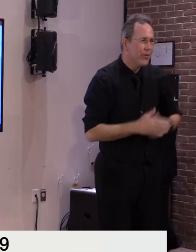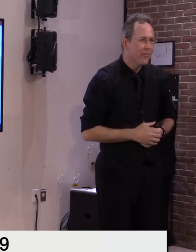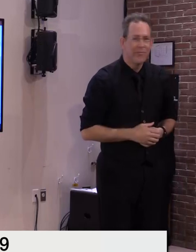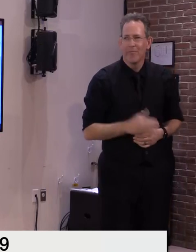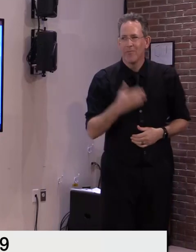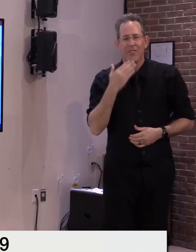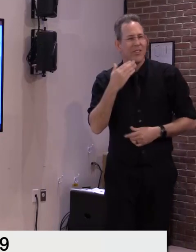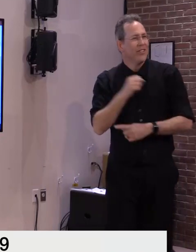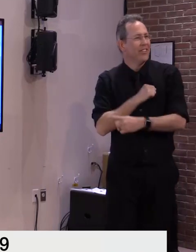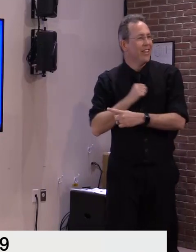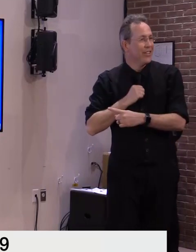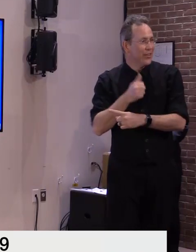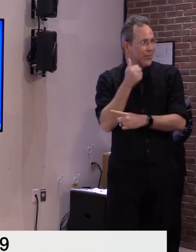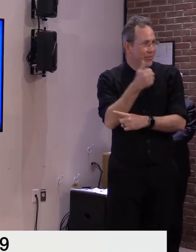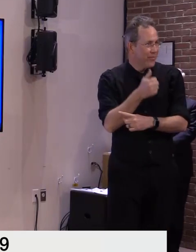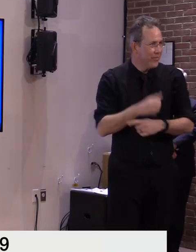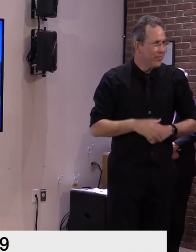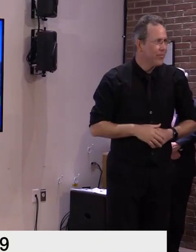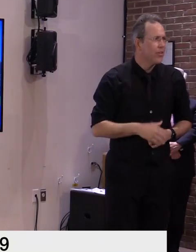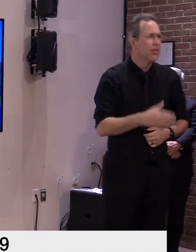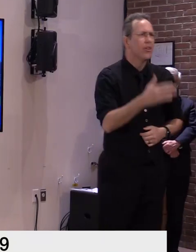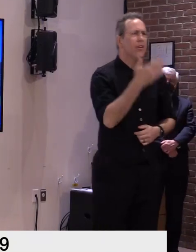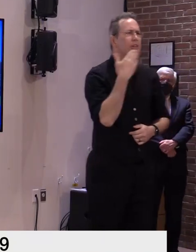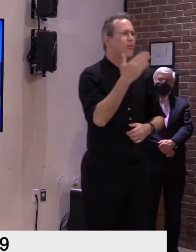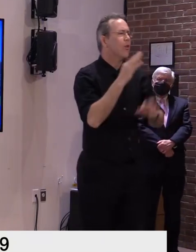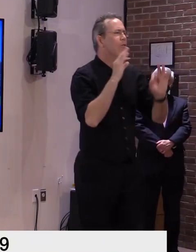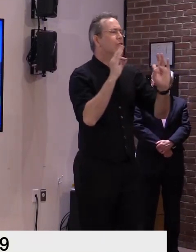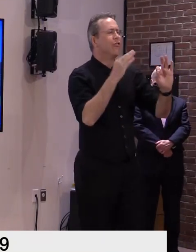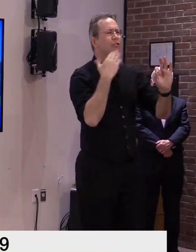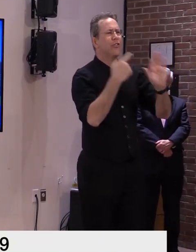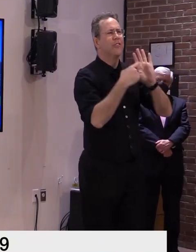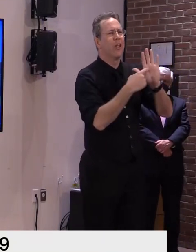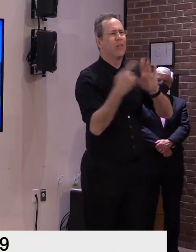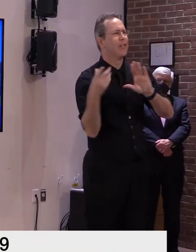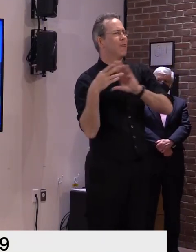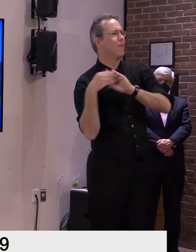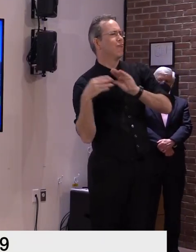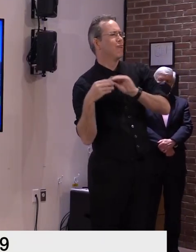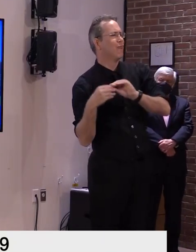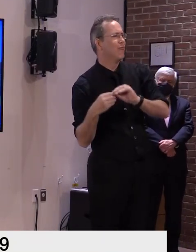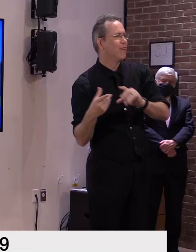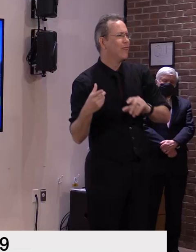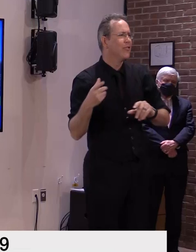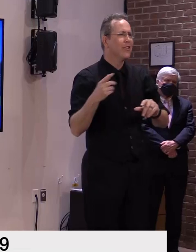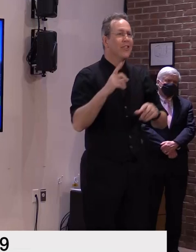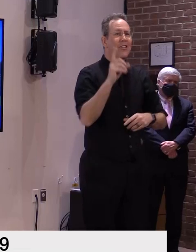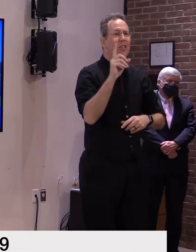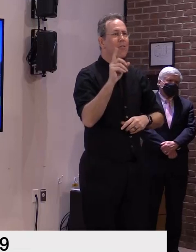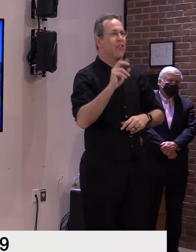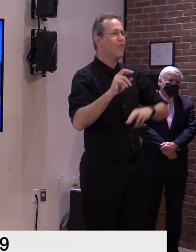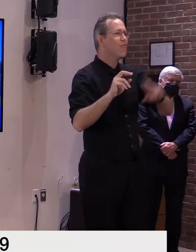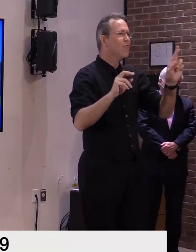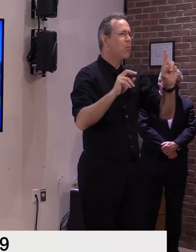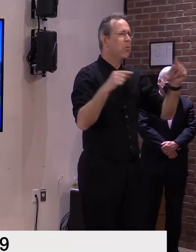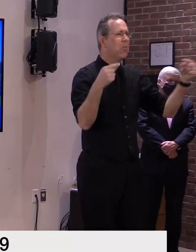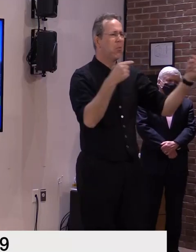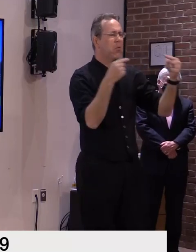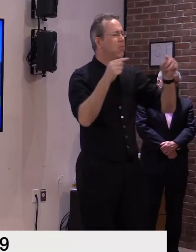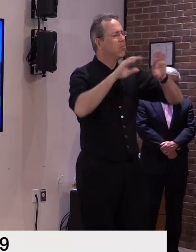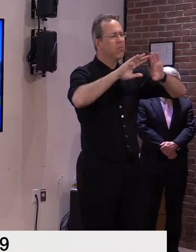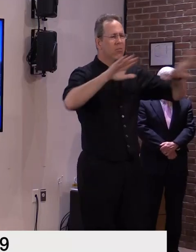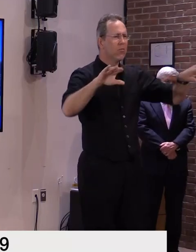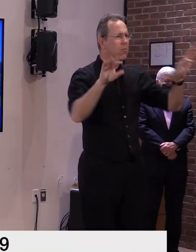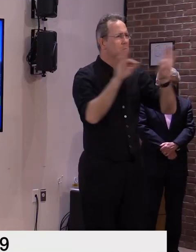this is just a prime example. It doesn't matter your politics, there's always a way to come together. There's a common thread that weaves us all